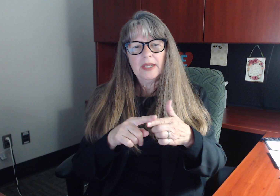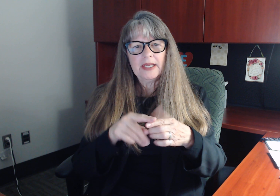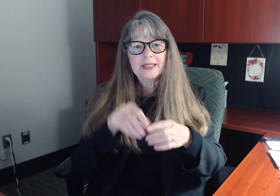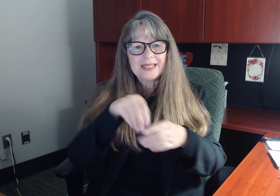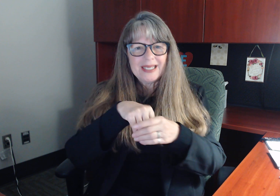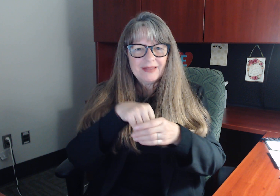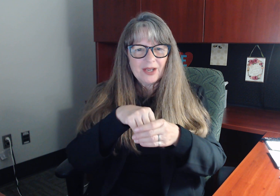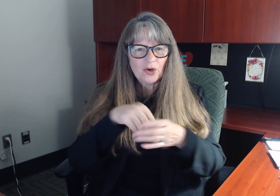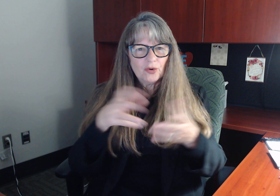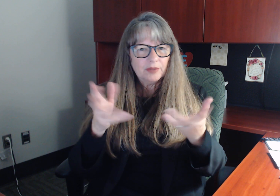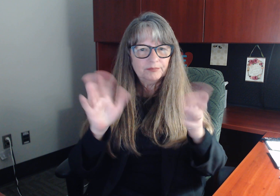gets in there and,